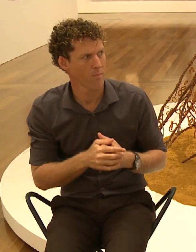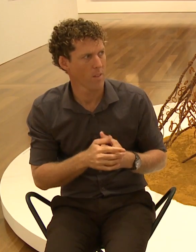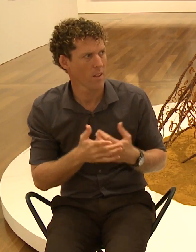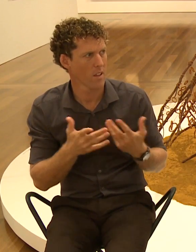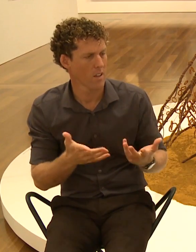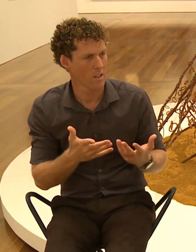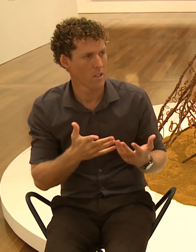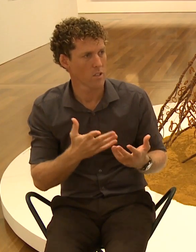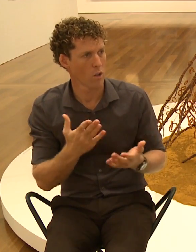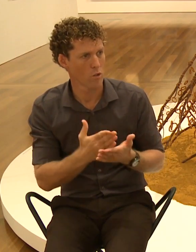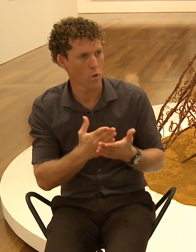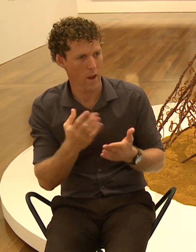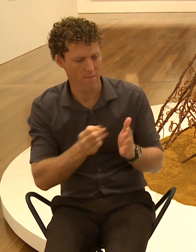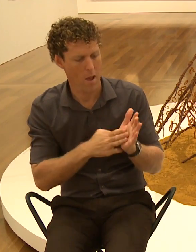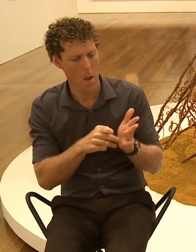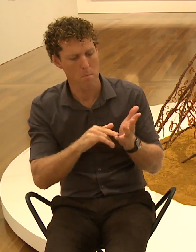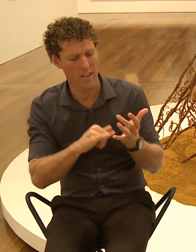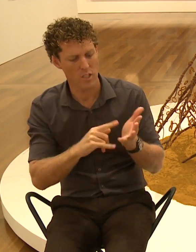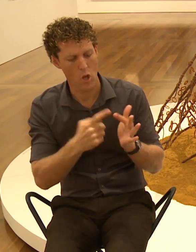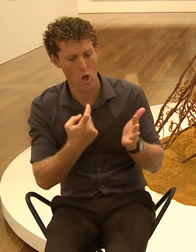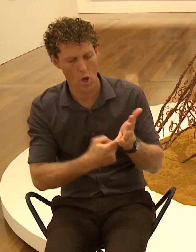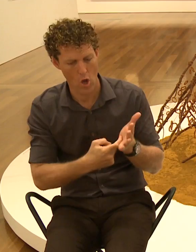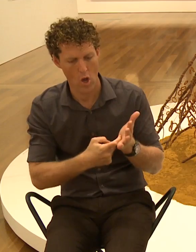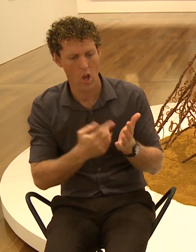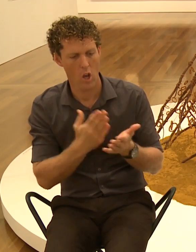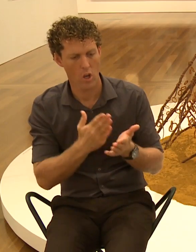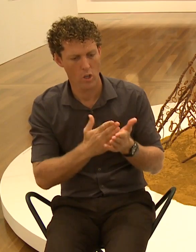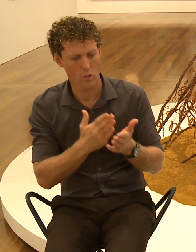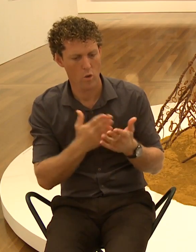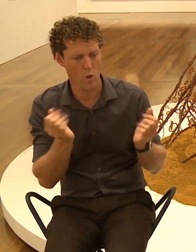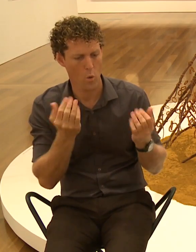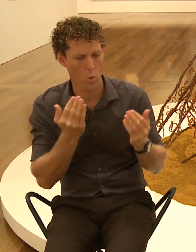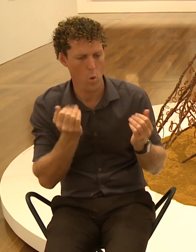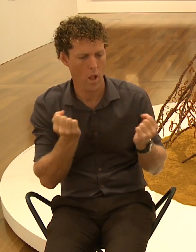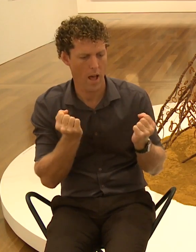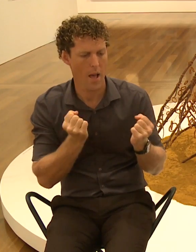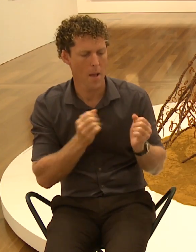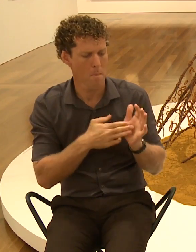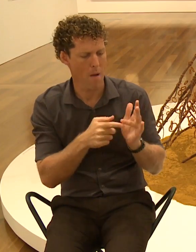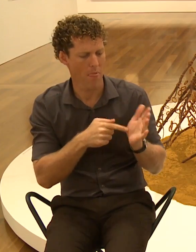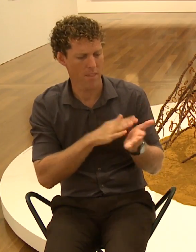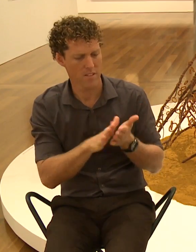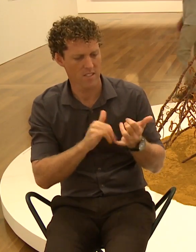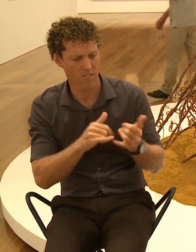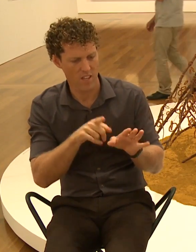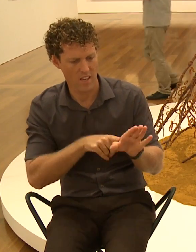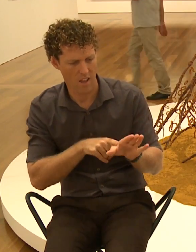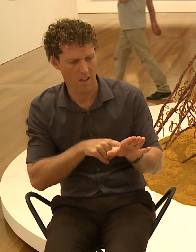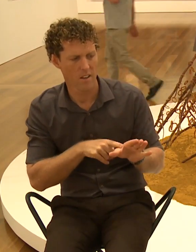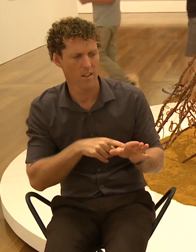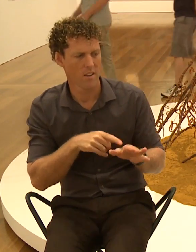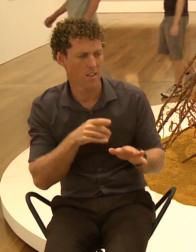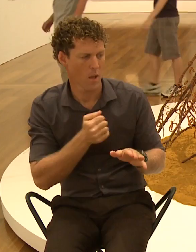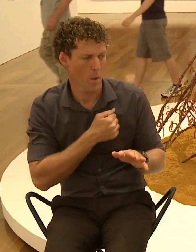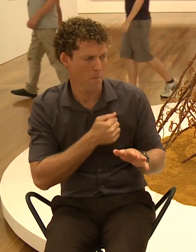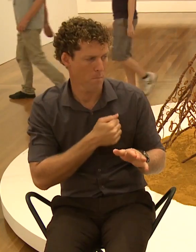yeah, so we muster and do our cattle work in the cooler months of the year and stuff like that, and yeah, and in